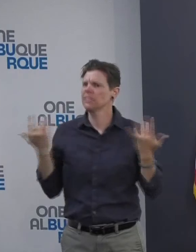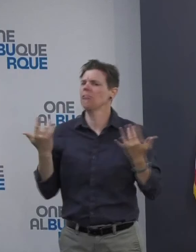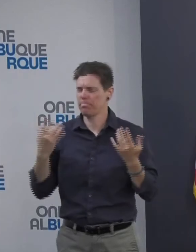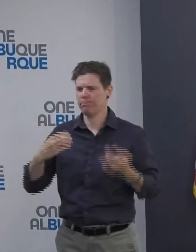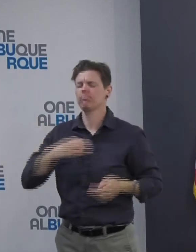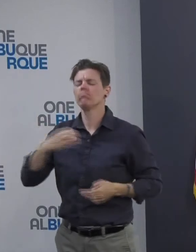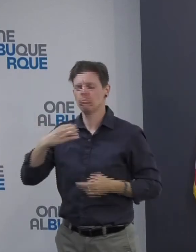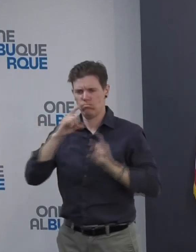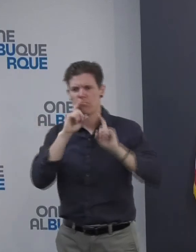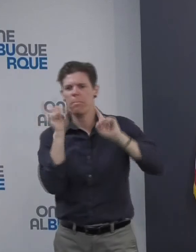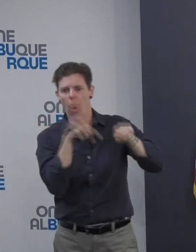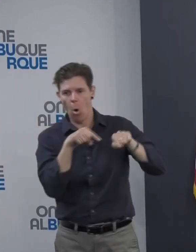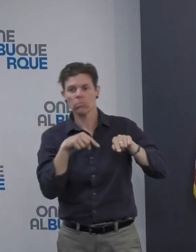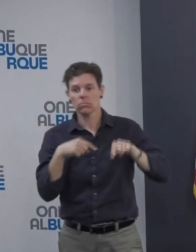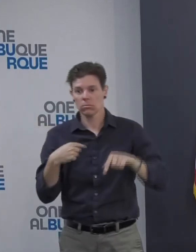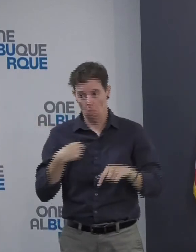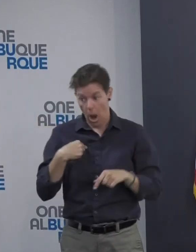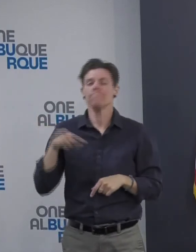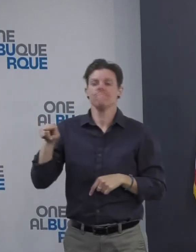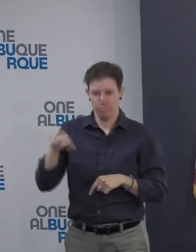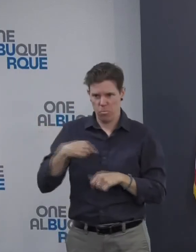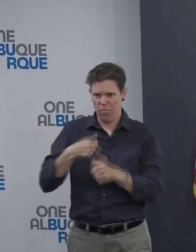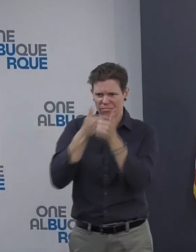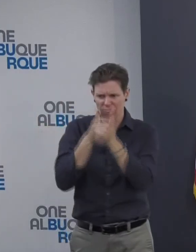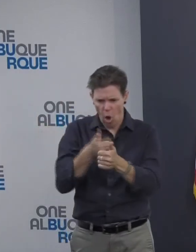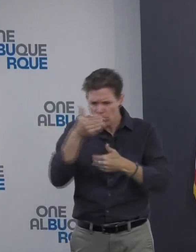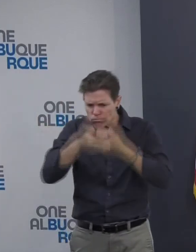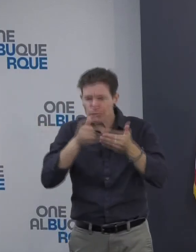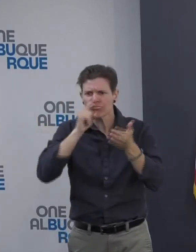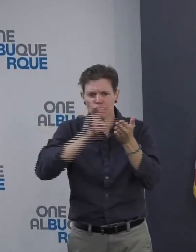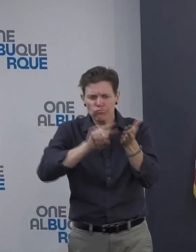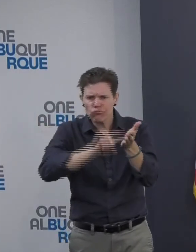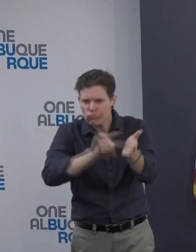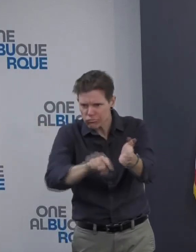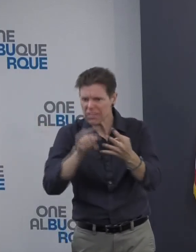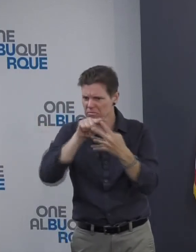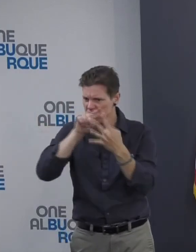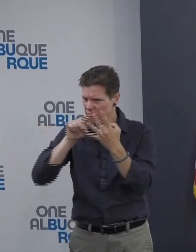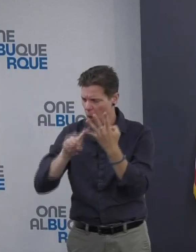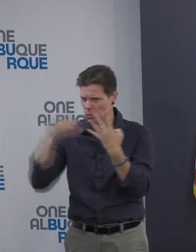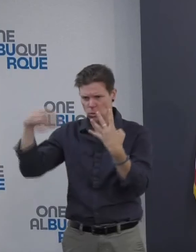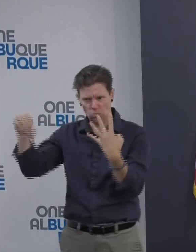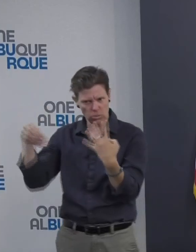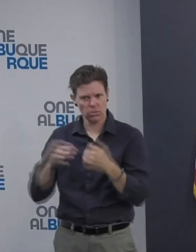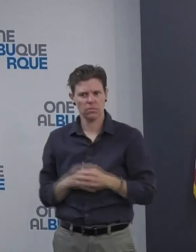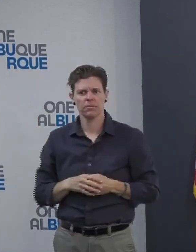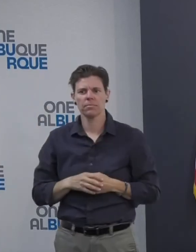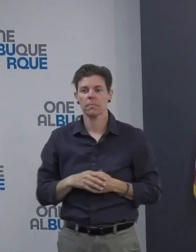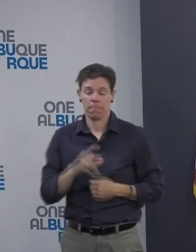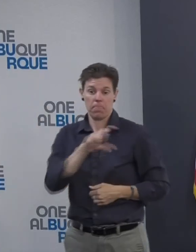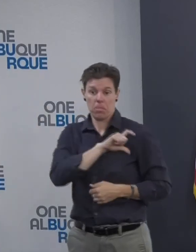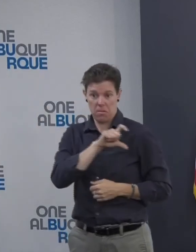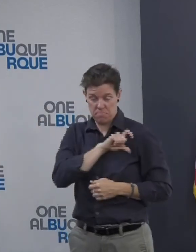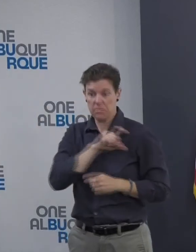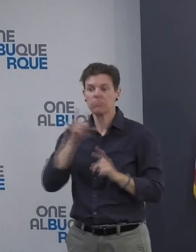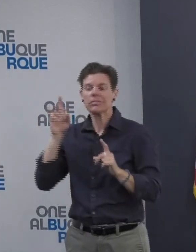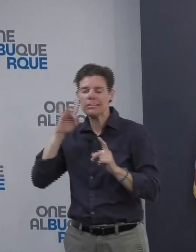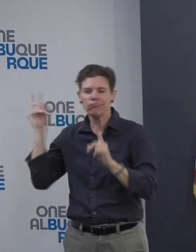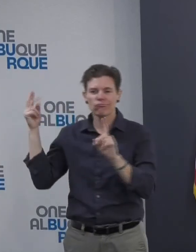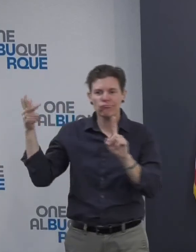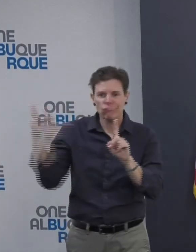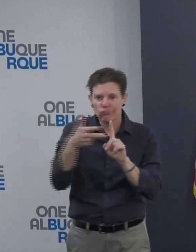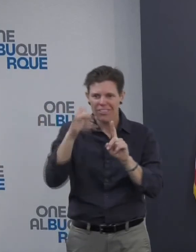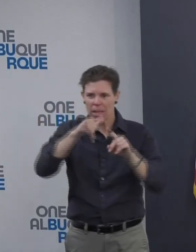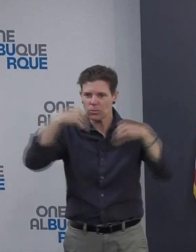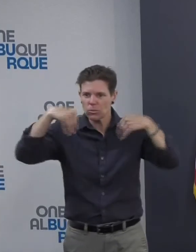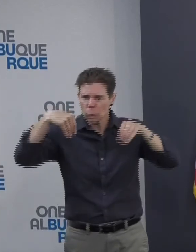authorities, and then when officers returned to these locations, on Saturday, they found out actually they were gone. So we checked